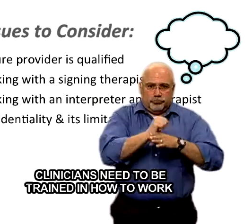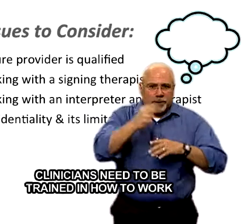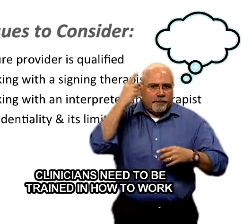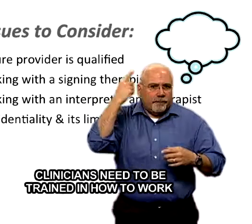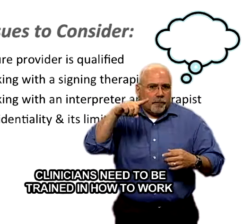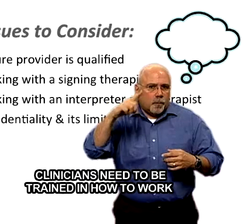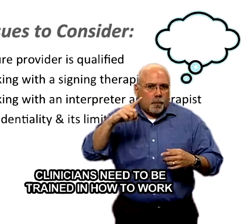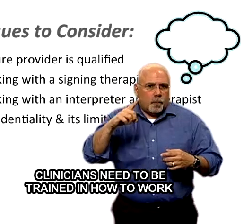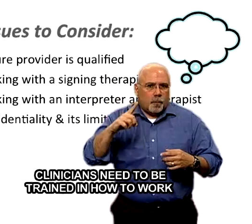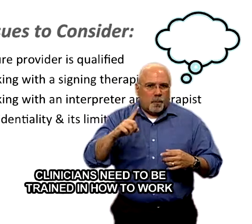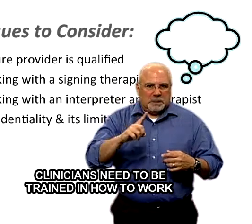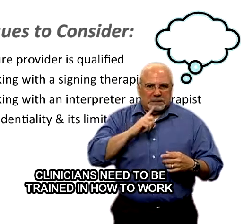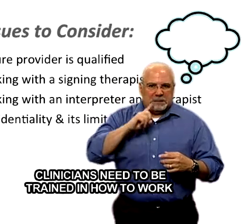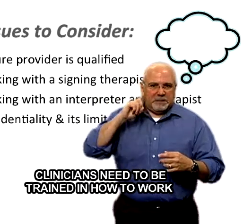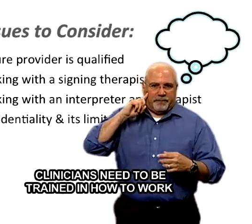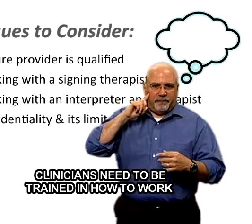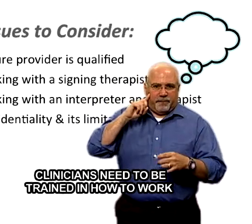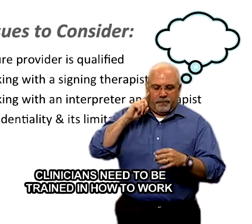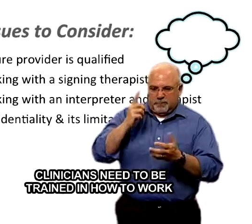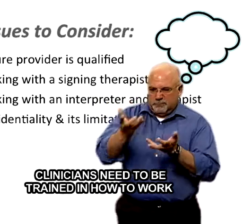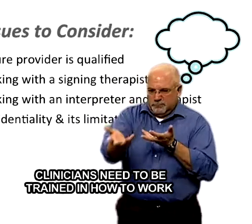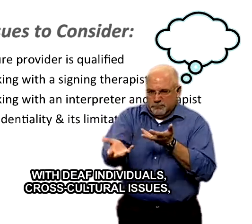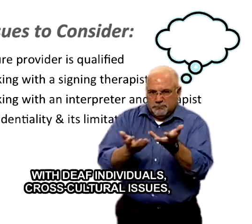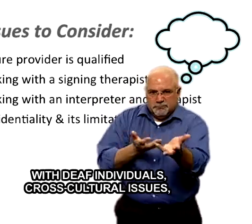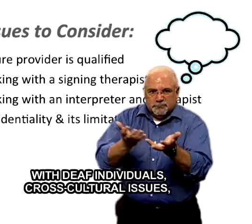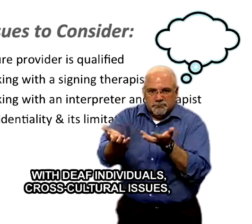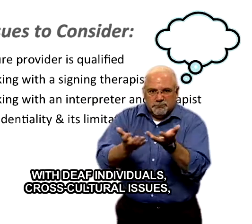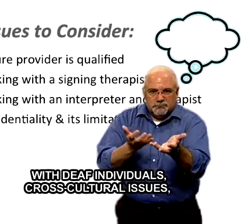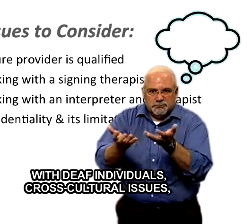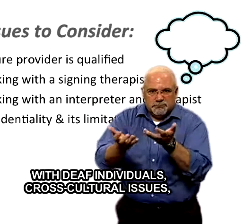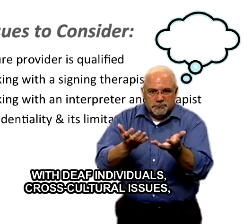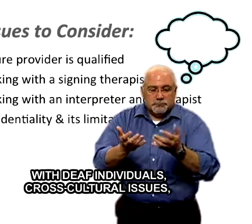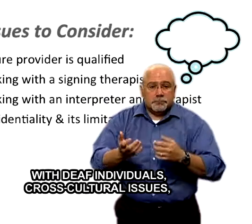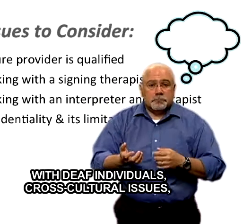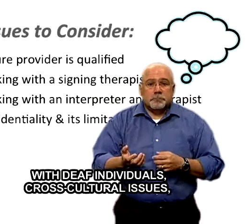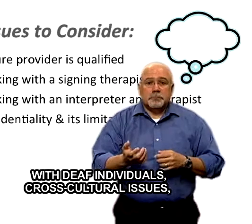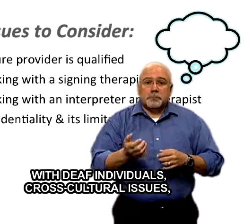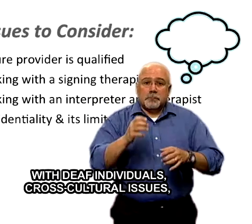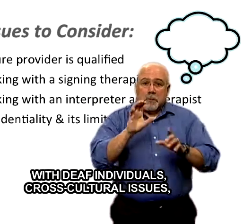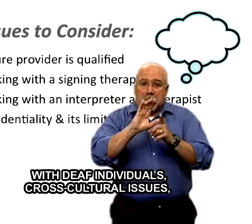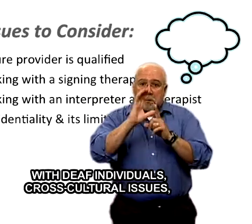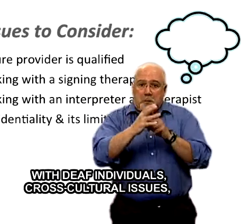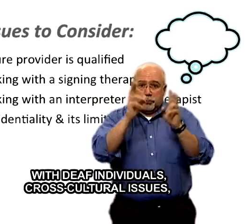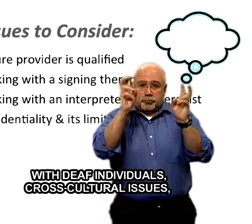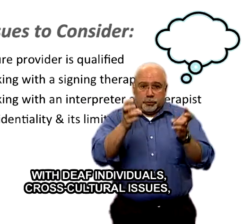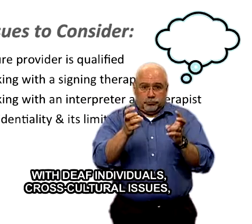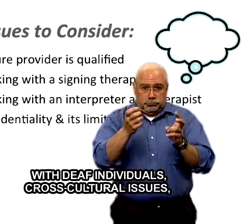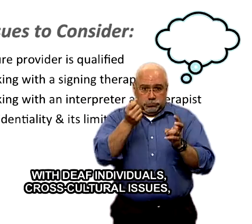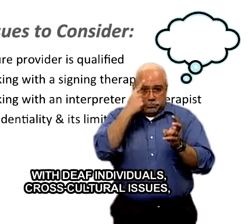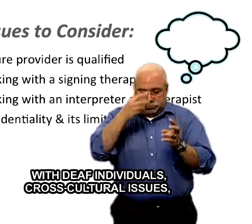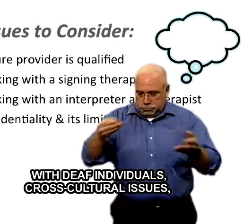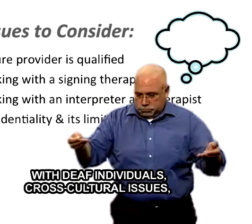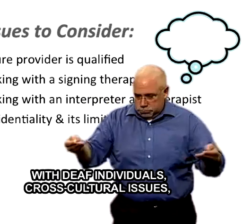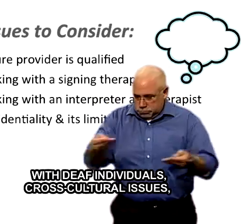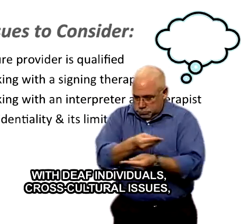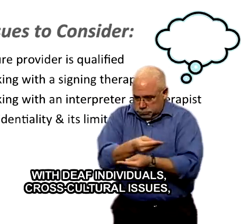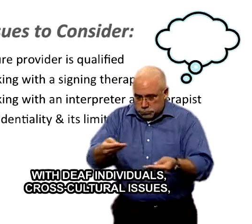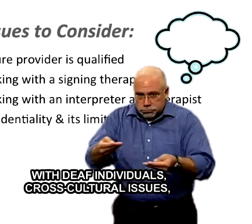Clinicians need to be trained in how to work with deaf individuals, cross-cultural